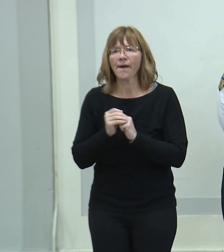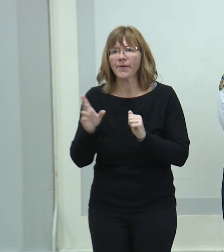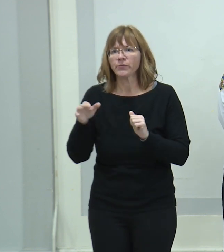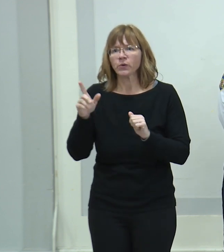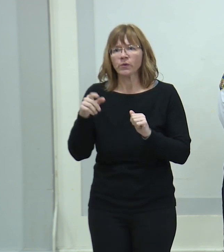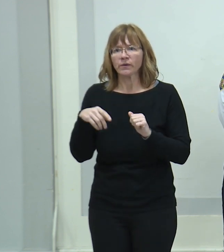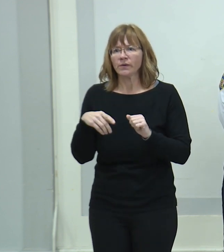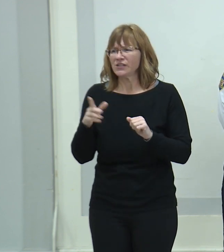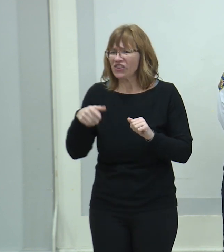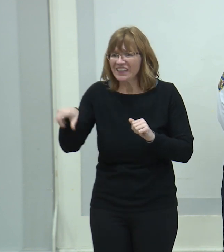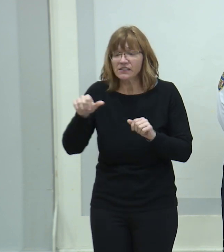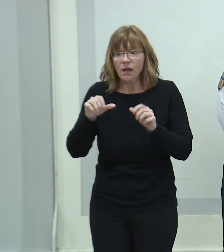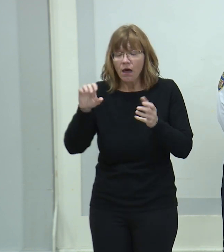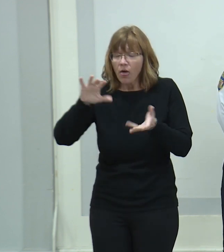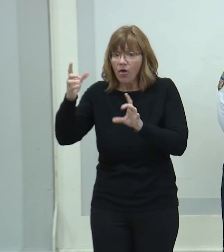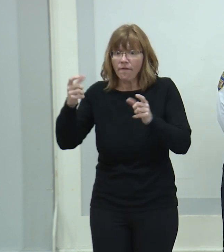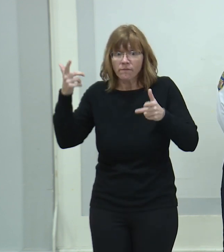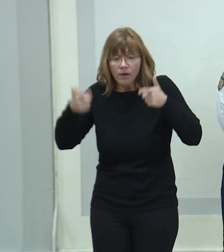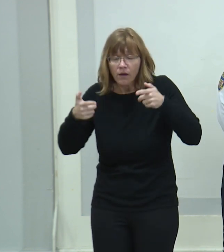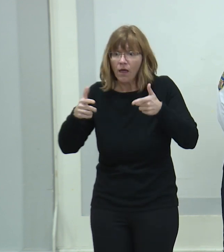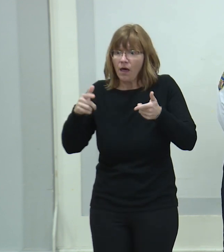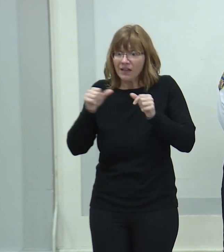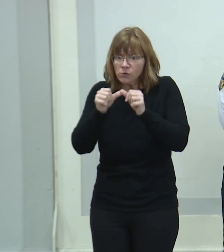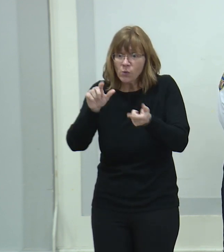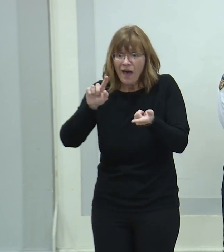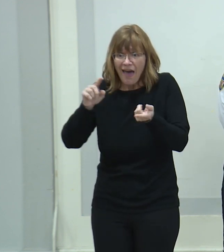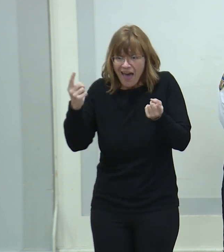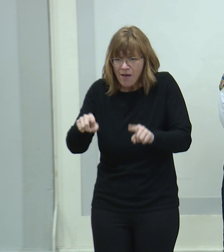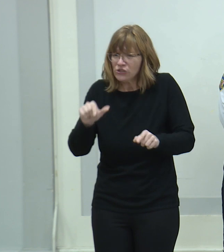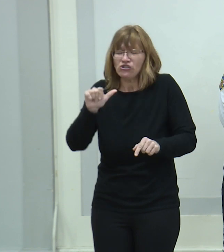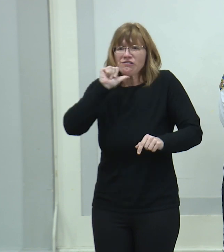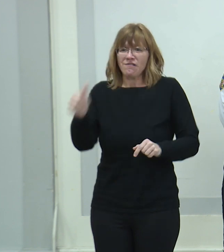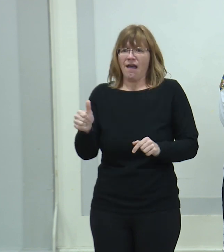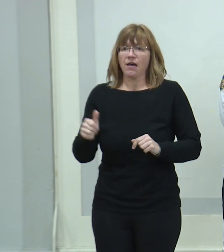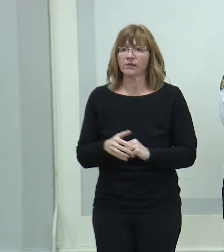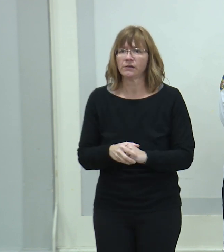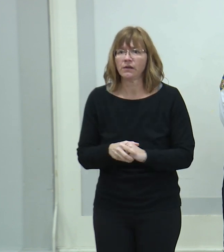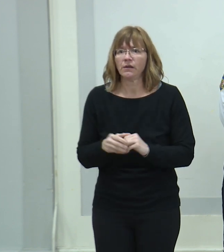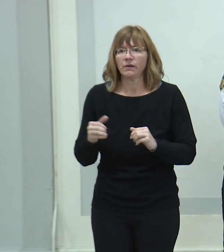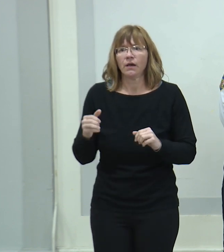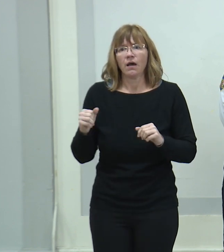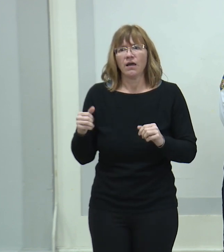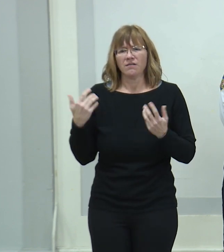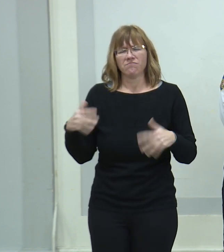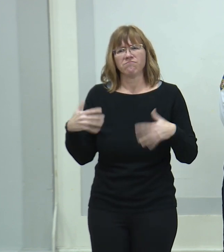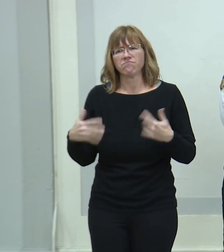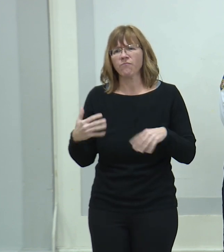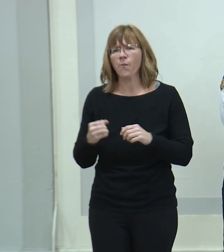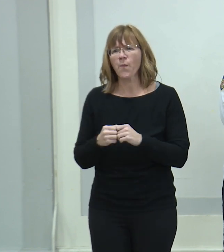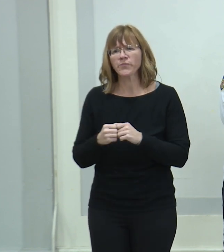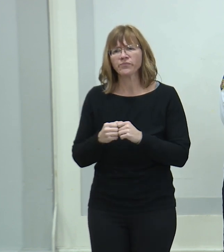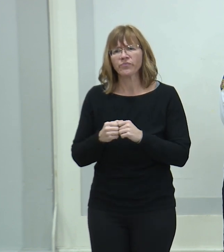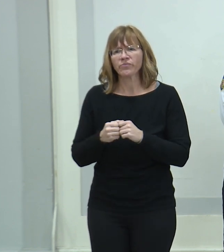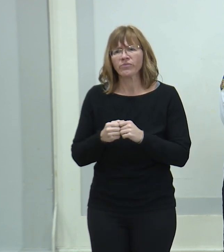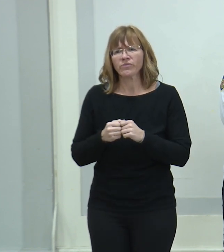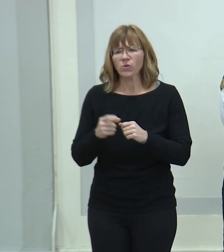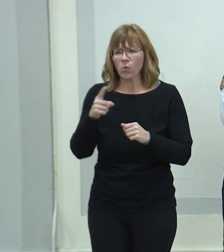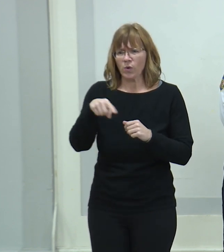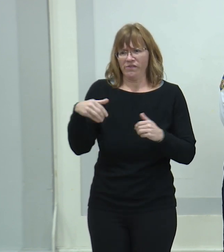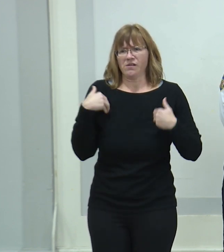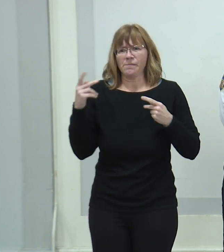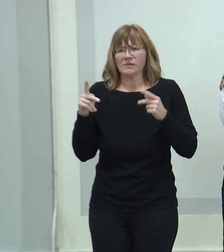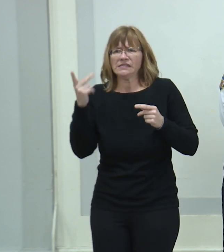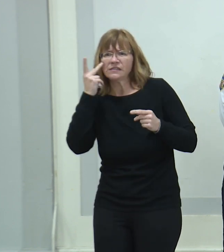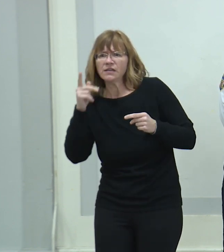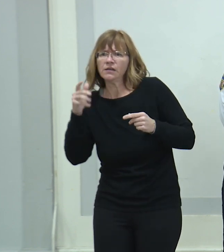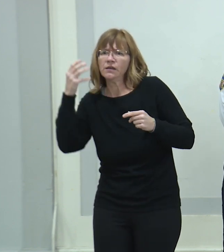get back to the old school, checking on young people, seeing where they are, so that they're not out roaming around the streets at 9:30, 10 o'clock